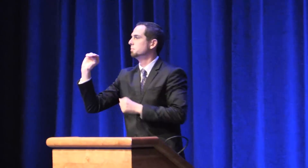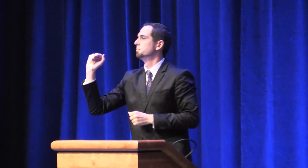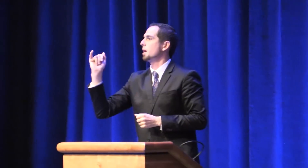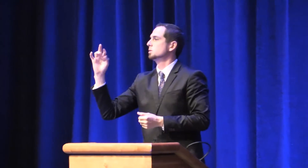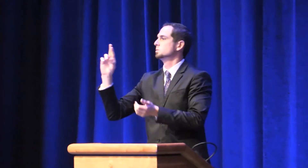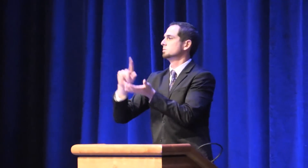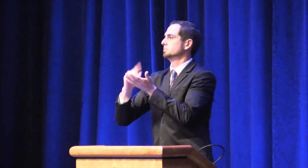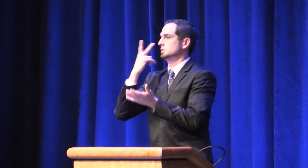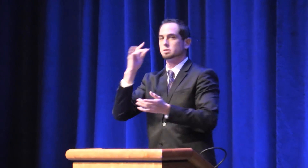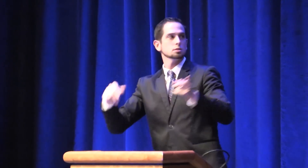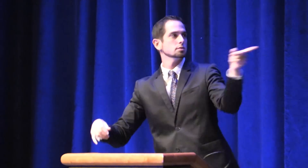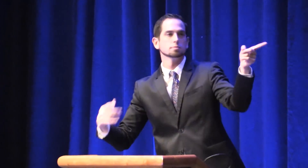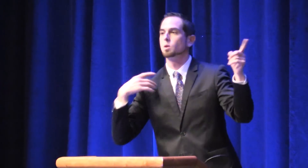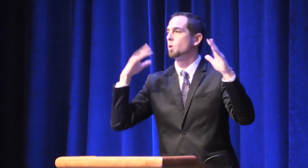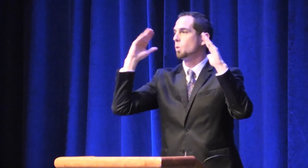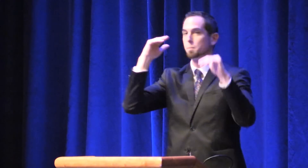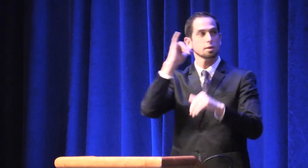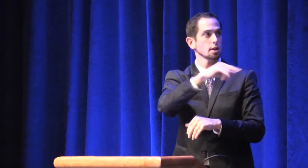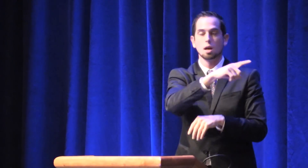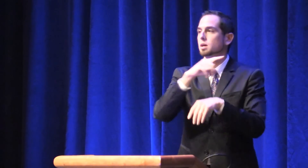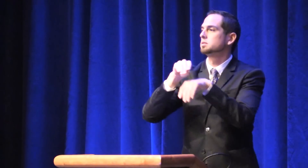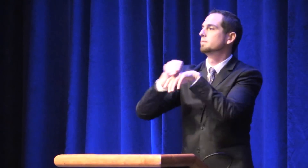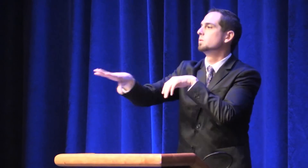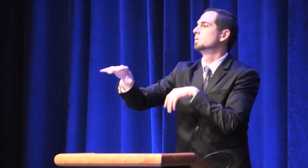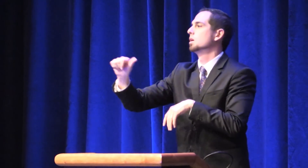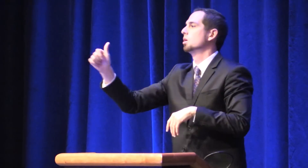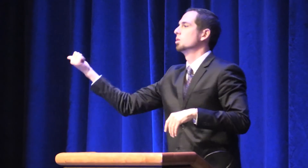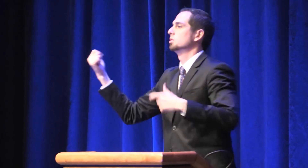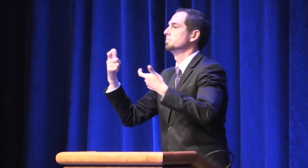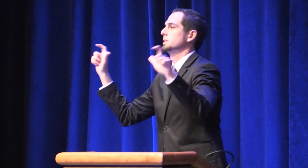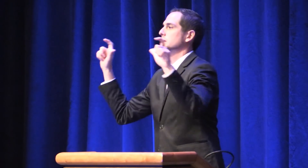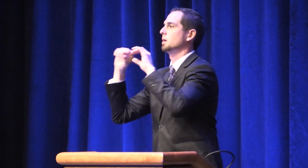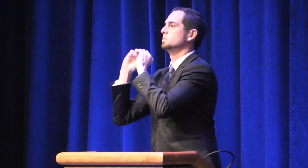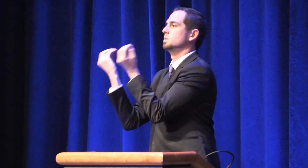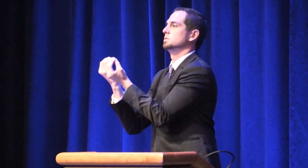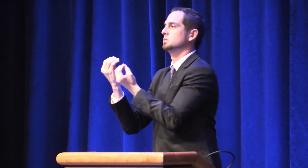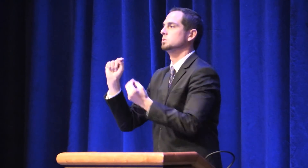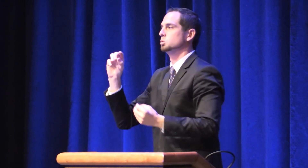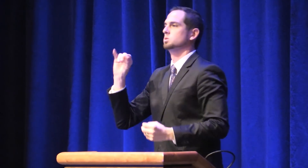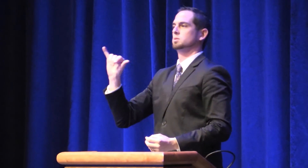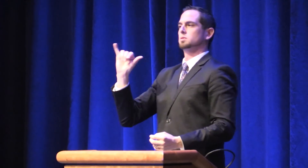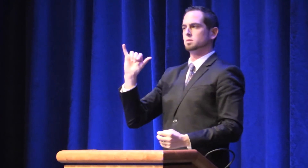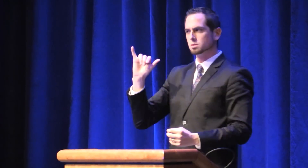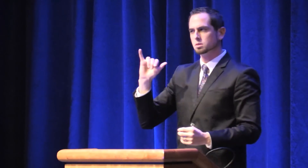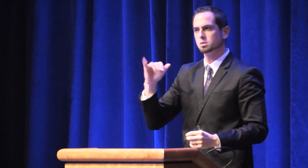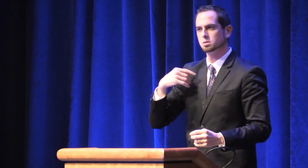Gala. Every major news publication has covered the signing Starbucks.